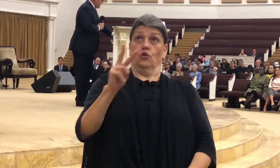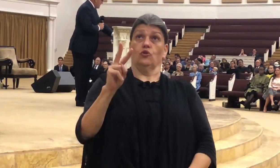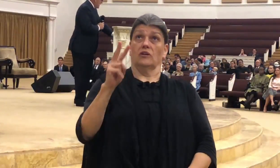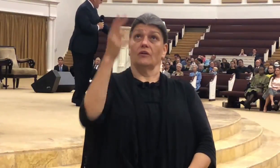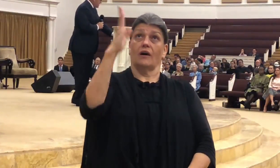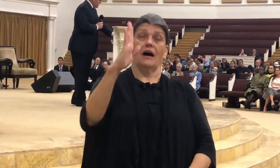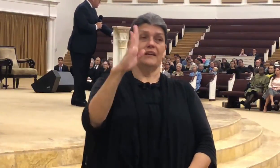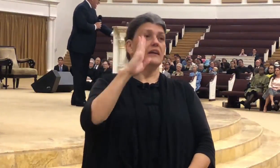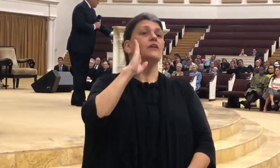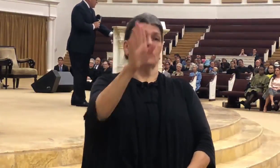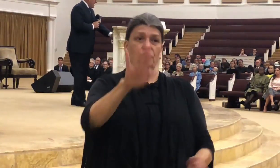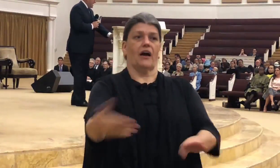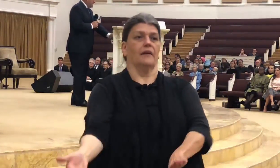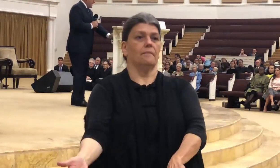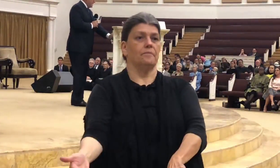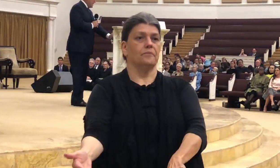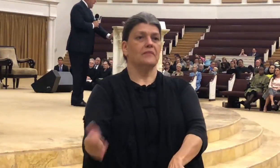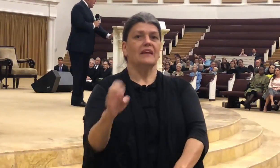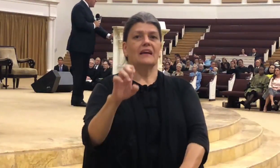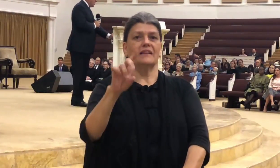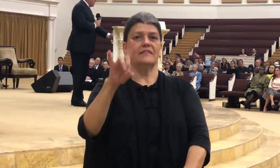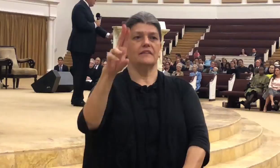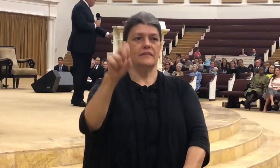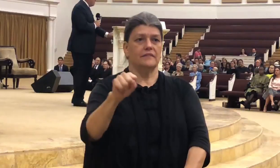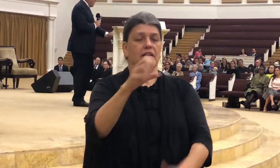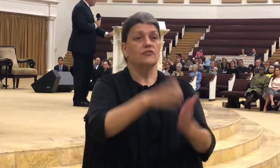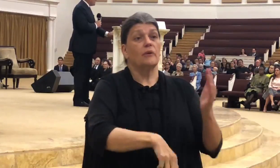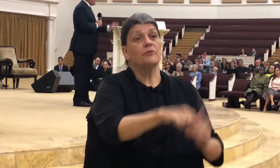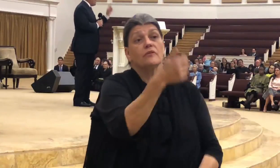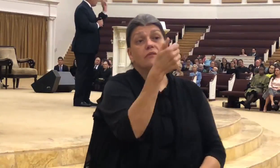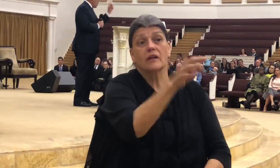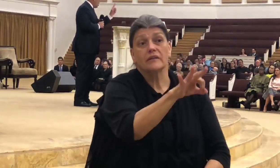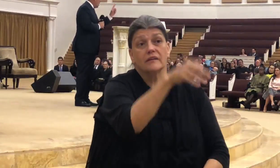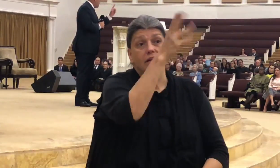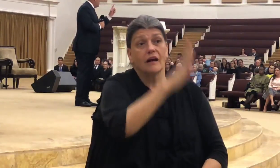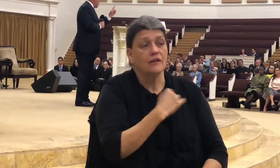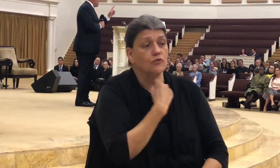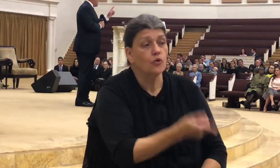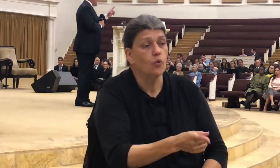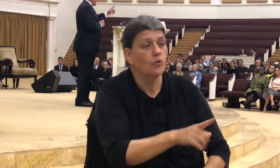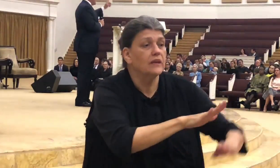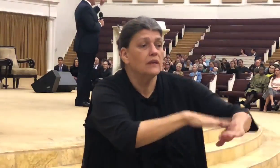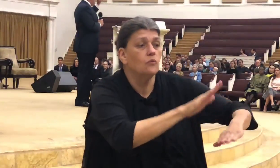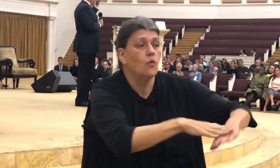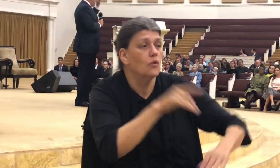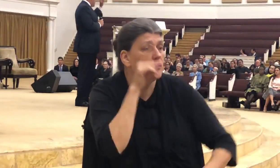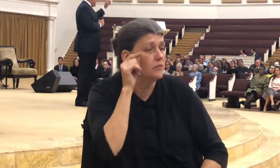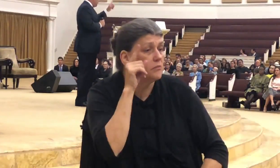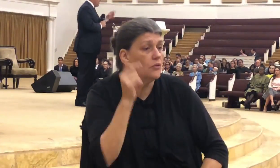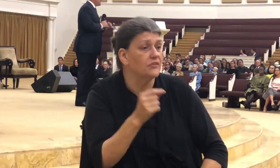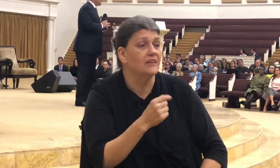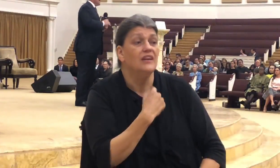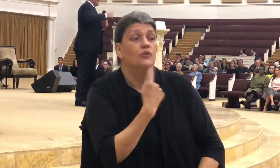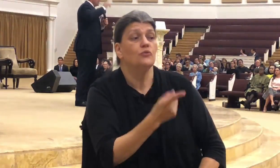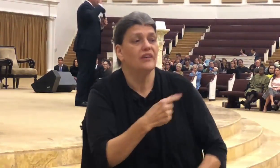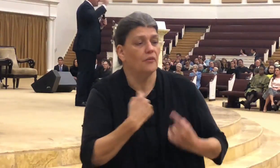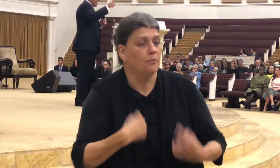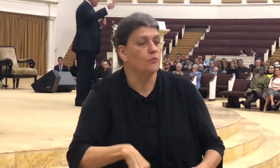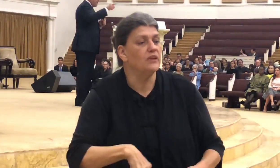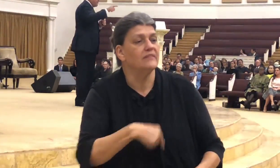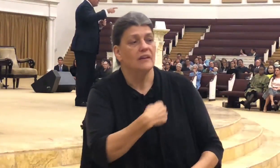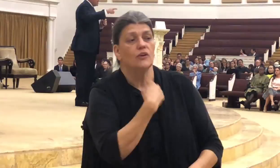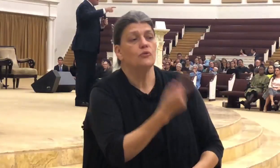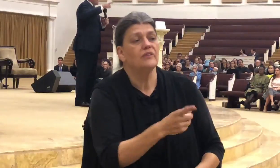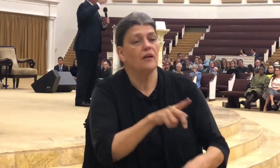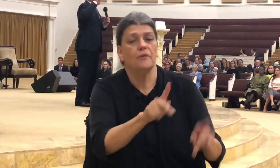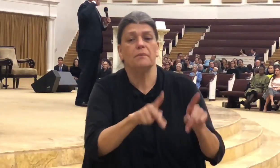die. In Exodus chapter 19, God told Moses, he warned Moses. He said, you tell the priests and you tell